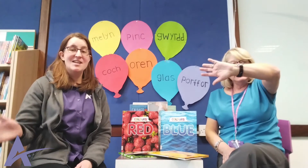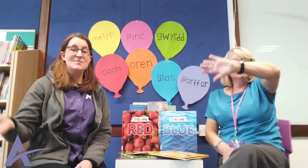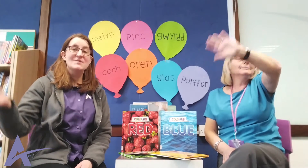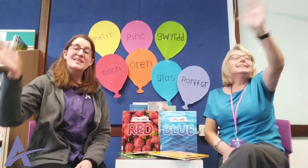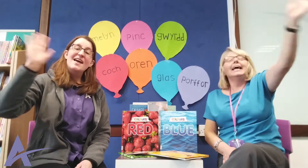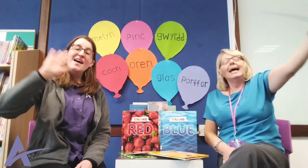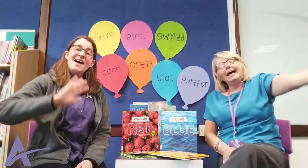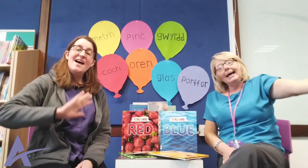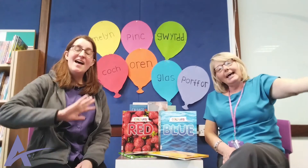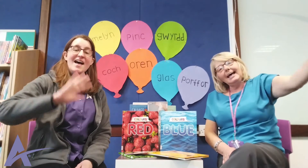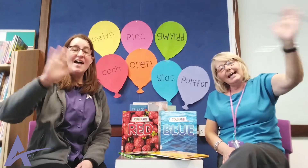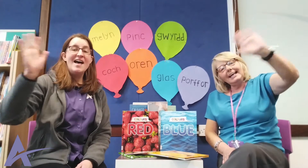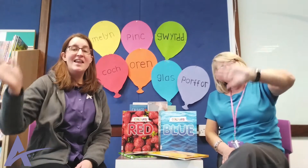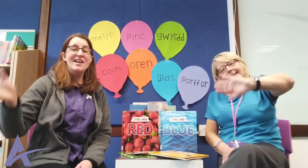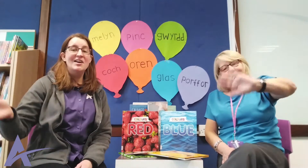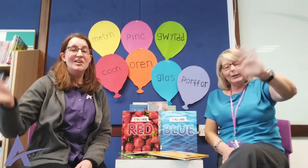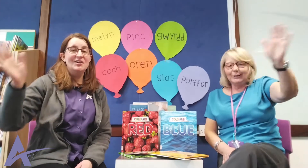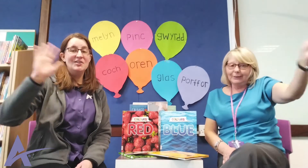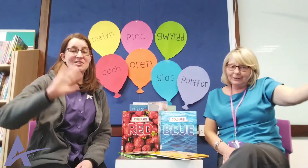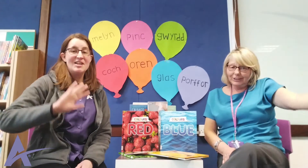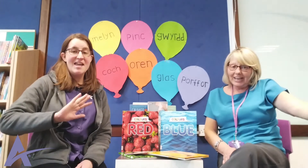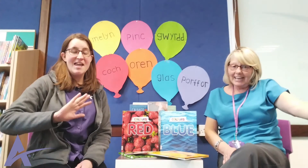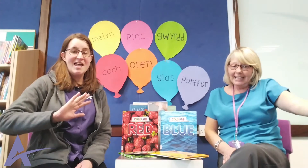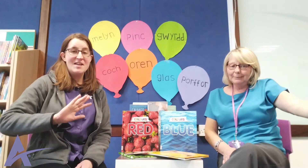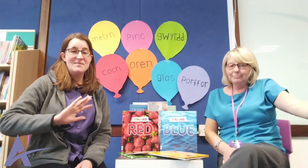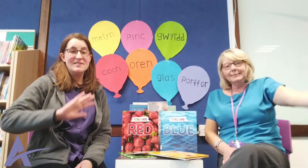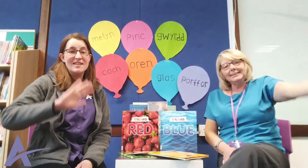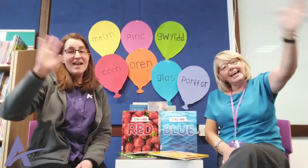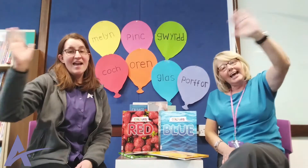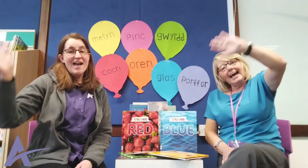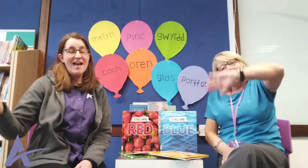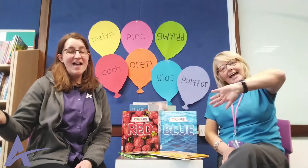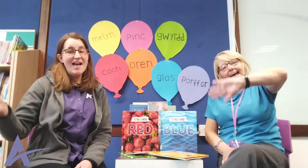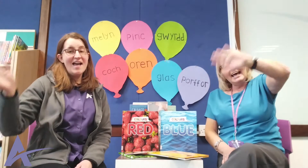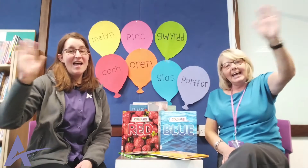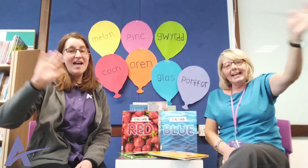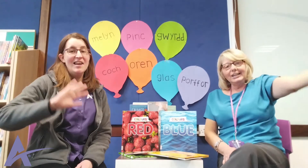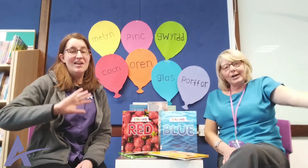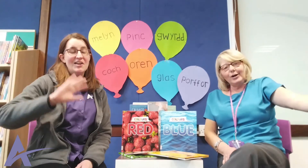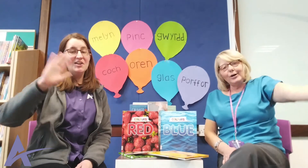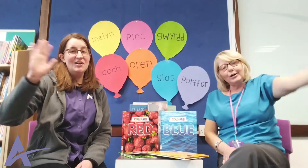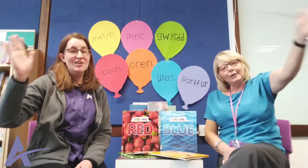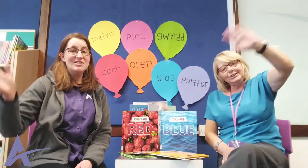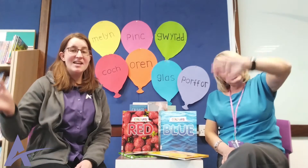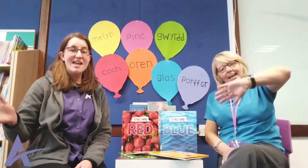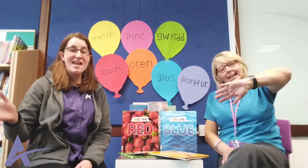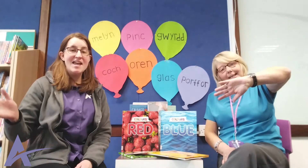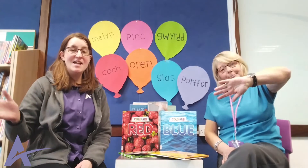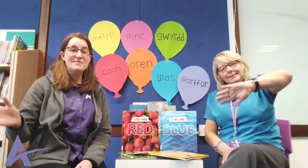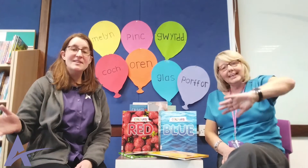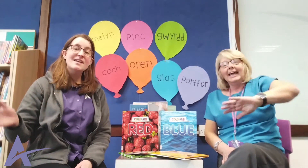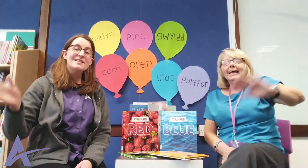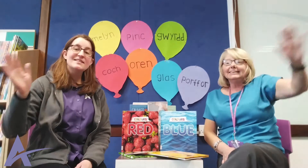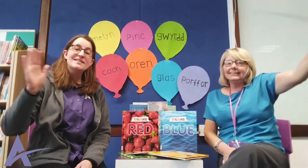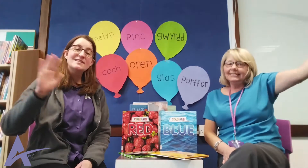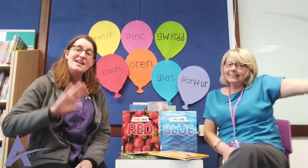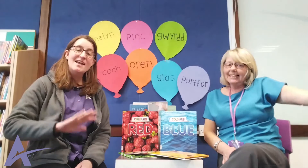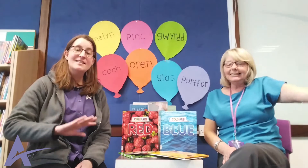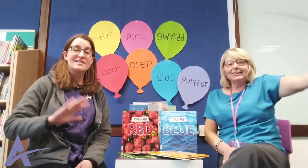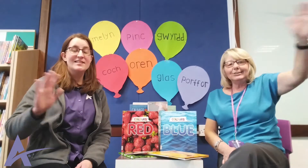James. Hello, James. Hello, James. It's nice to